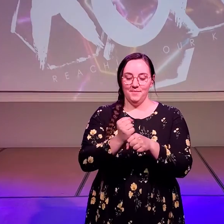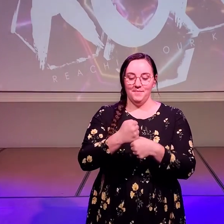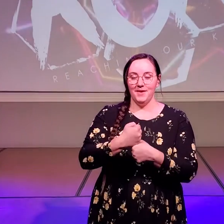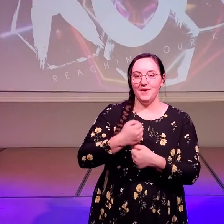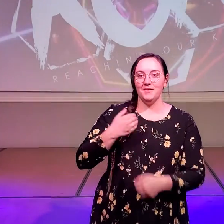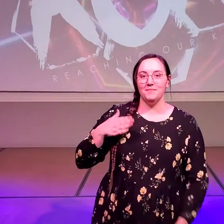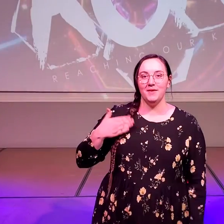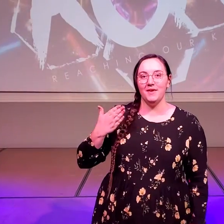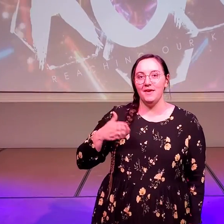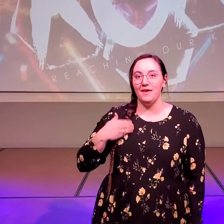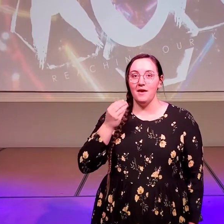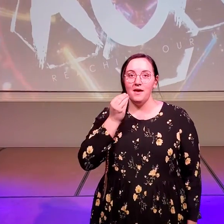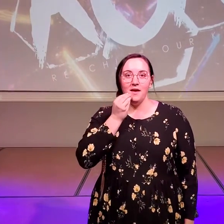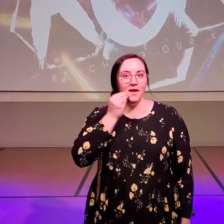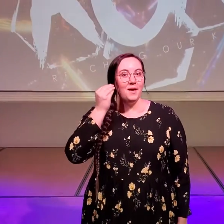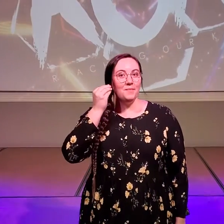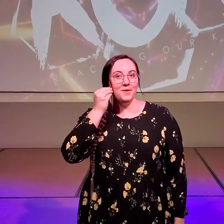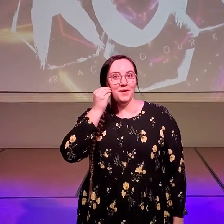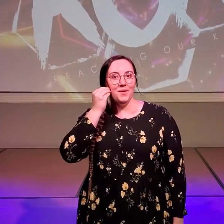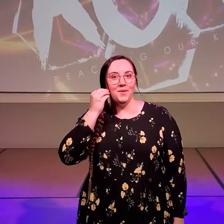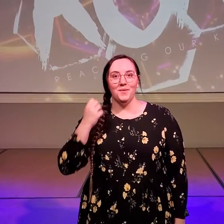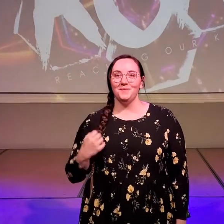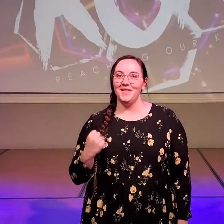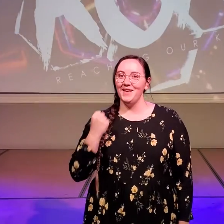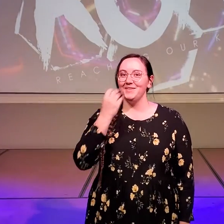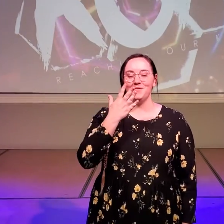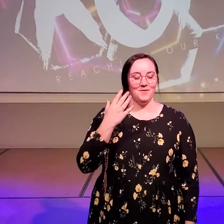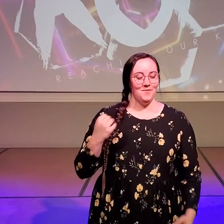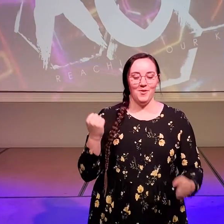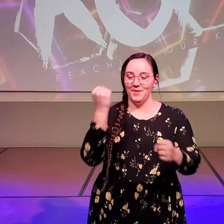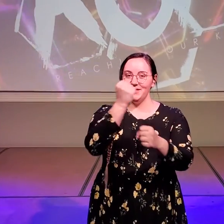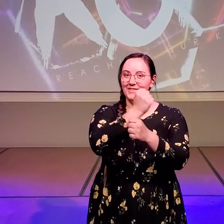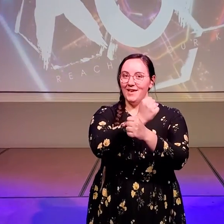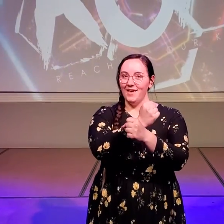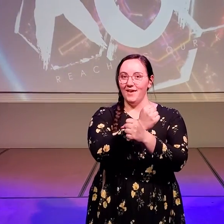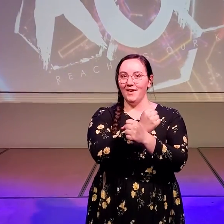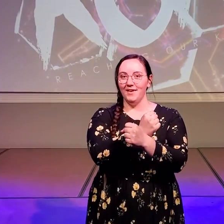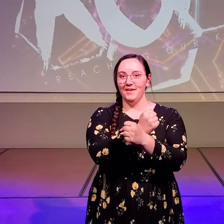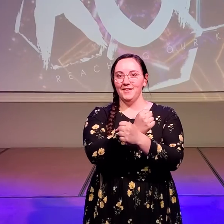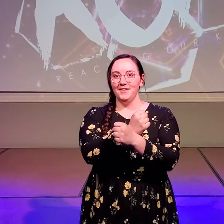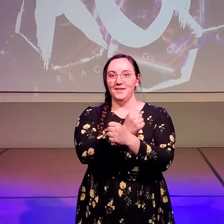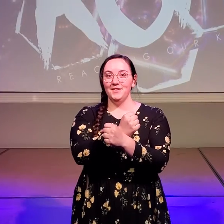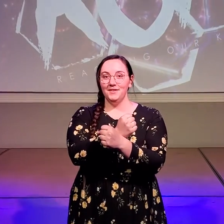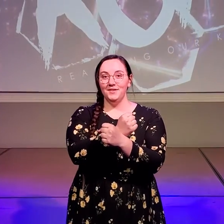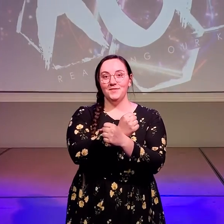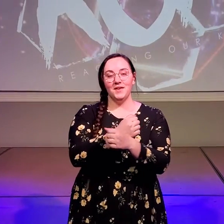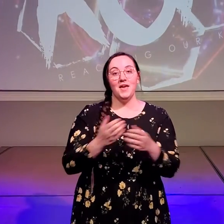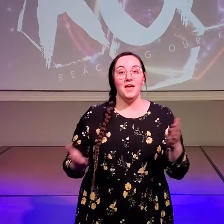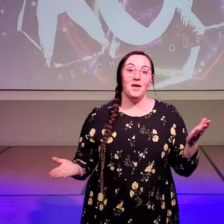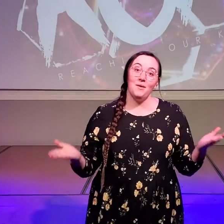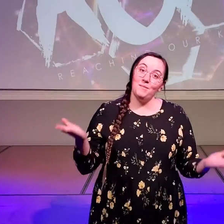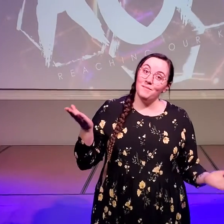make me a happy home that's warm and safe And